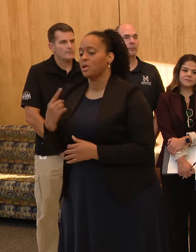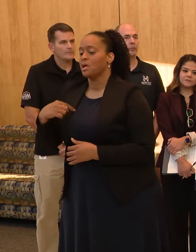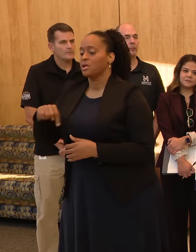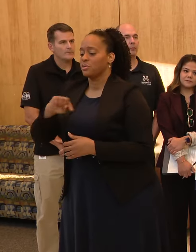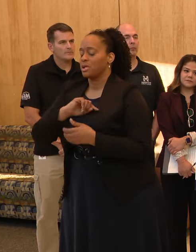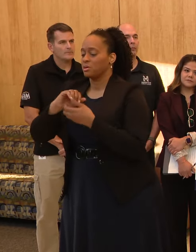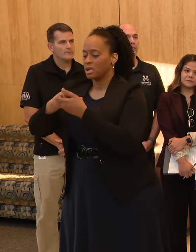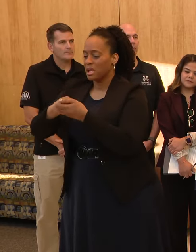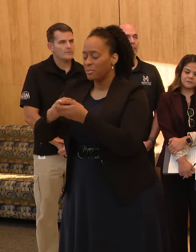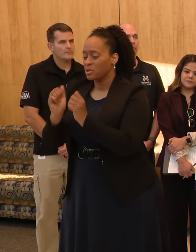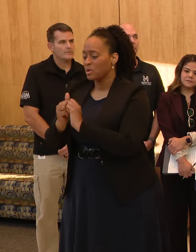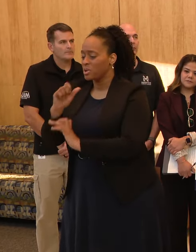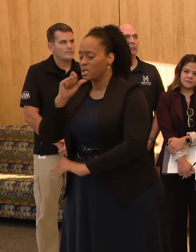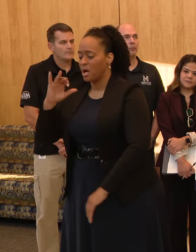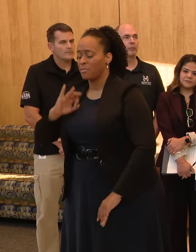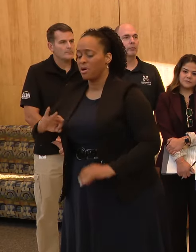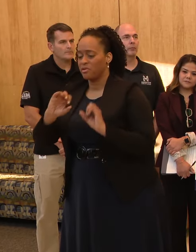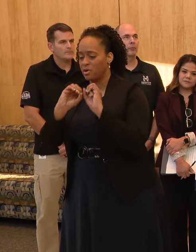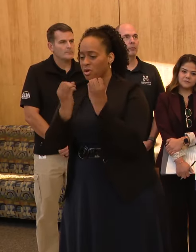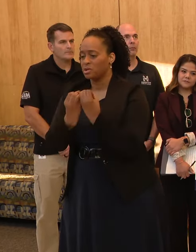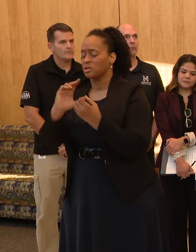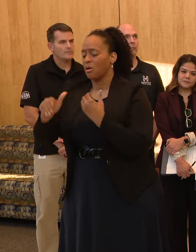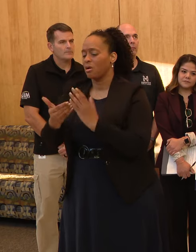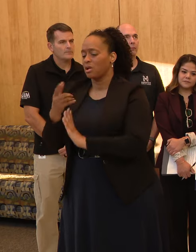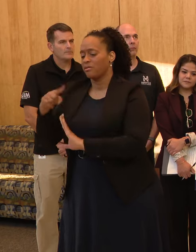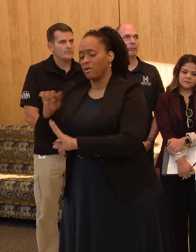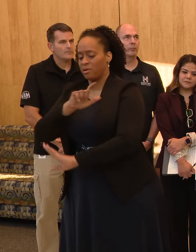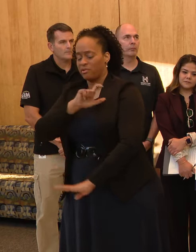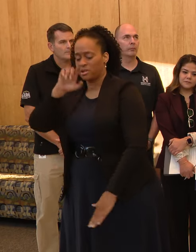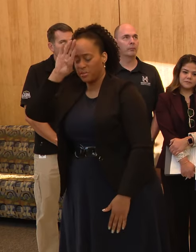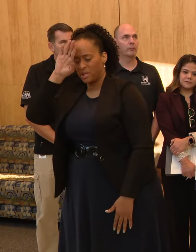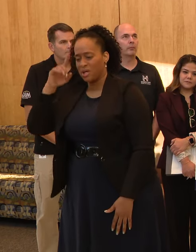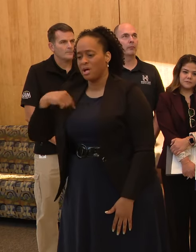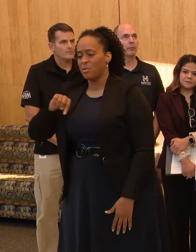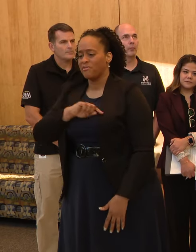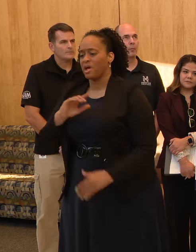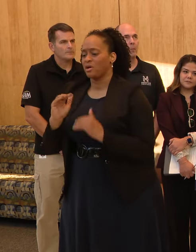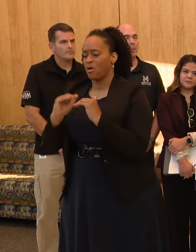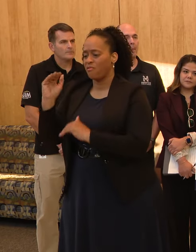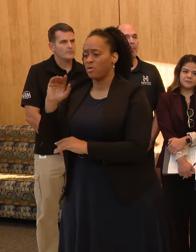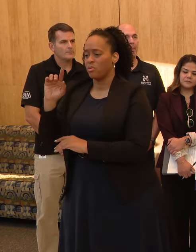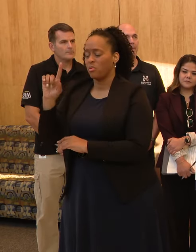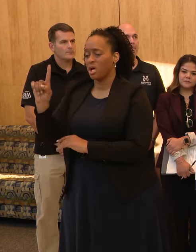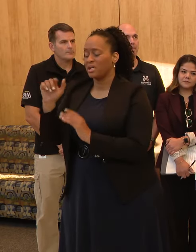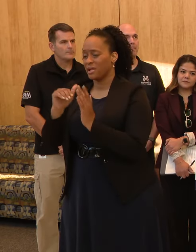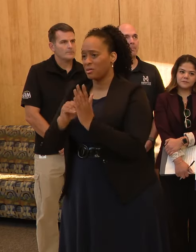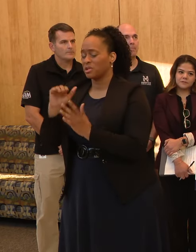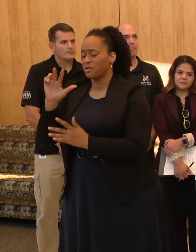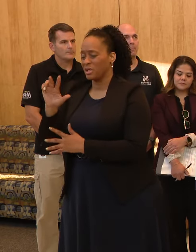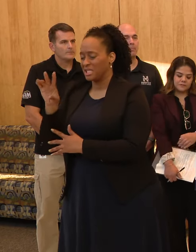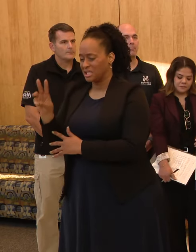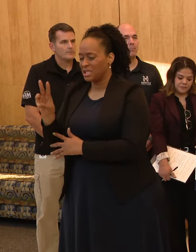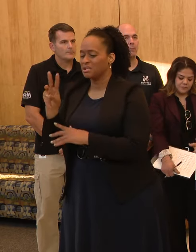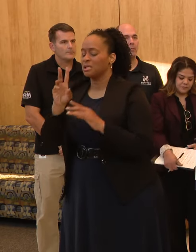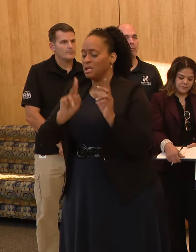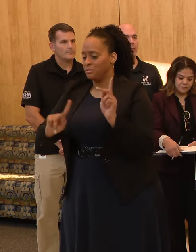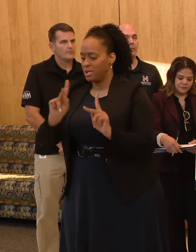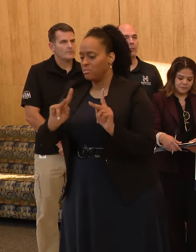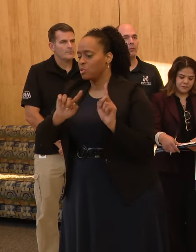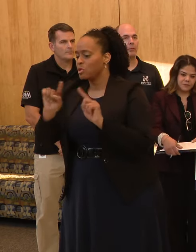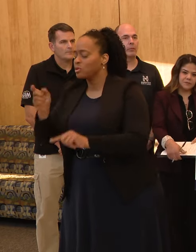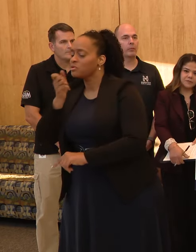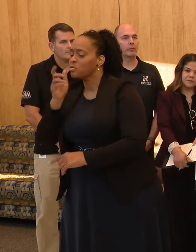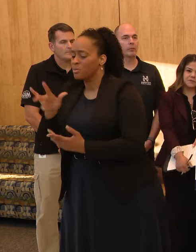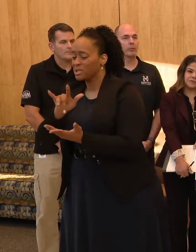collaboration with nonprofits and all of our first responders, we've had 1,036 individuals go to a warming center.